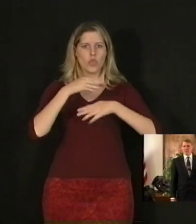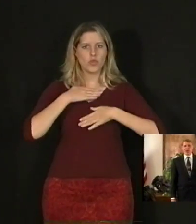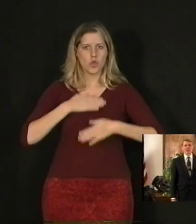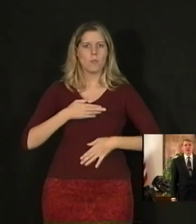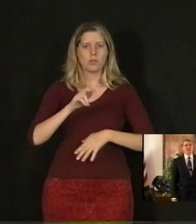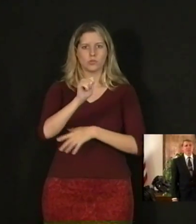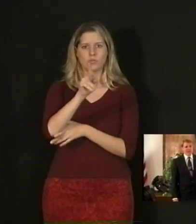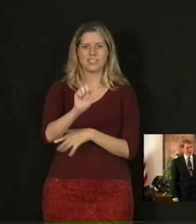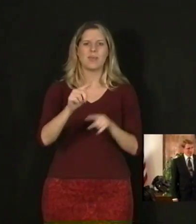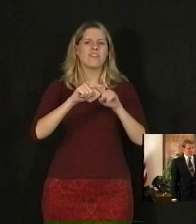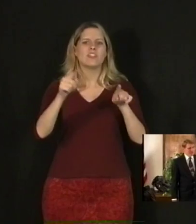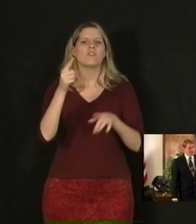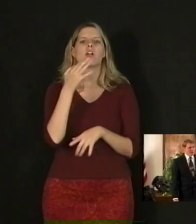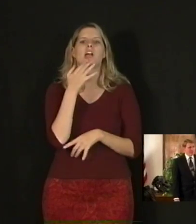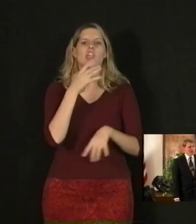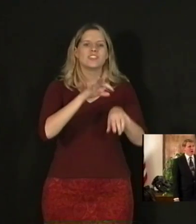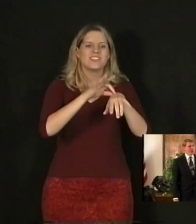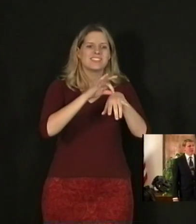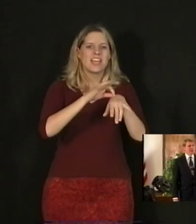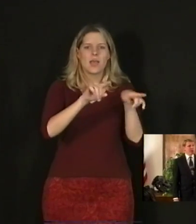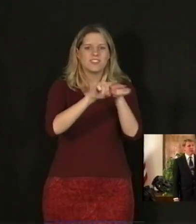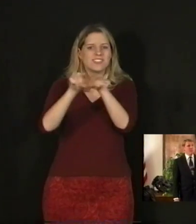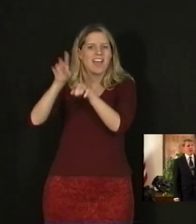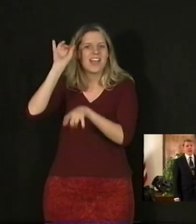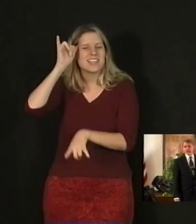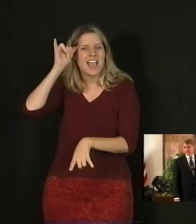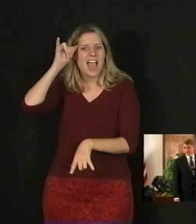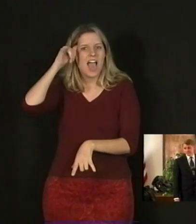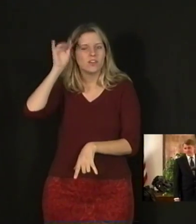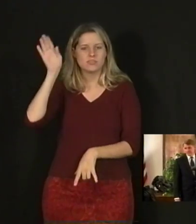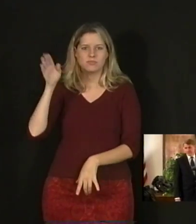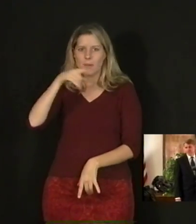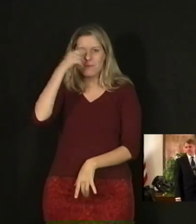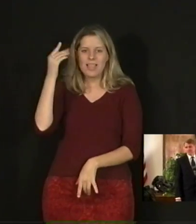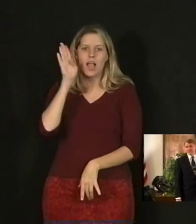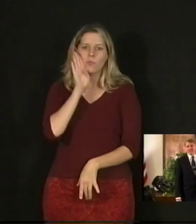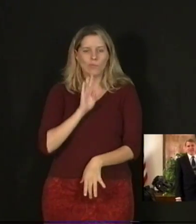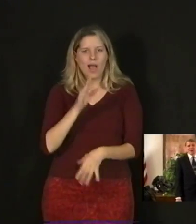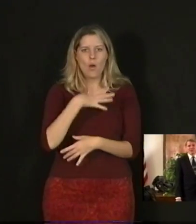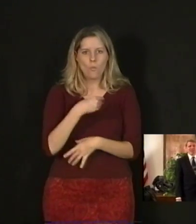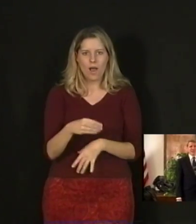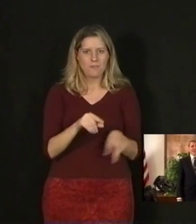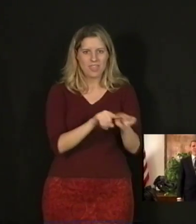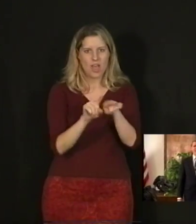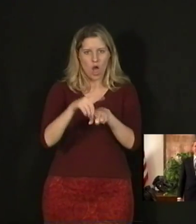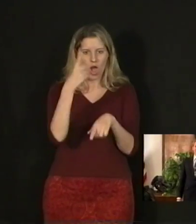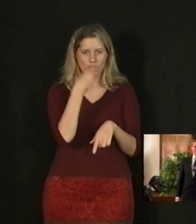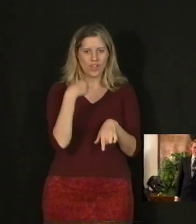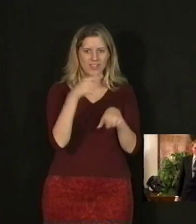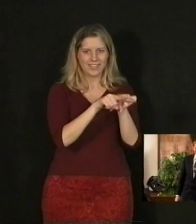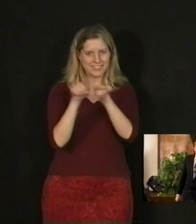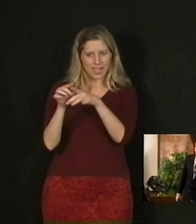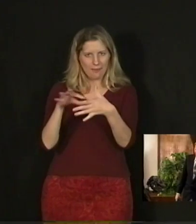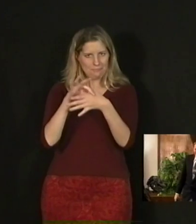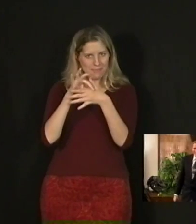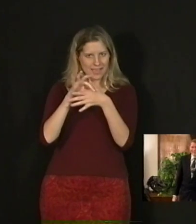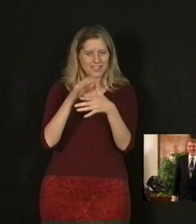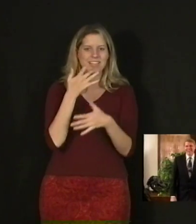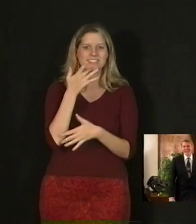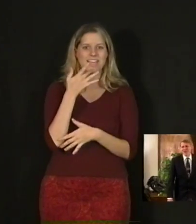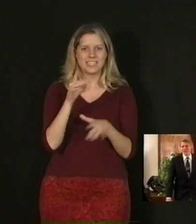Black cows, brown cows, and white cows. But they all look the same in the meat locker. And they all taste the same on the hamburger,